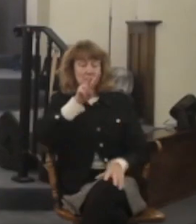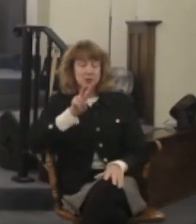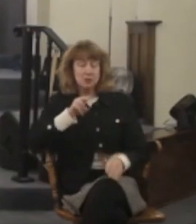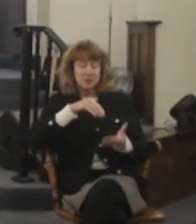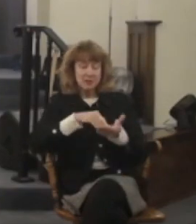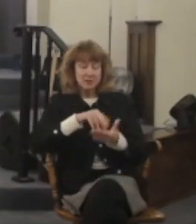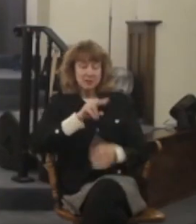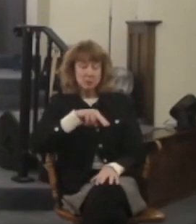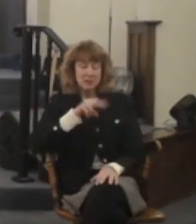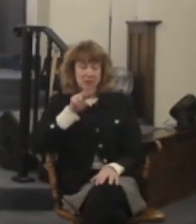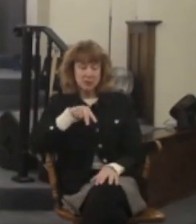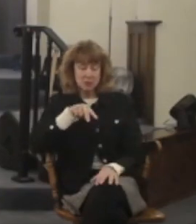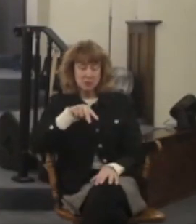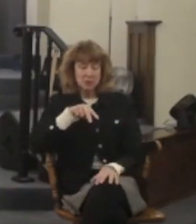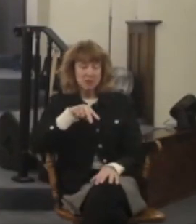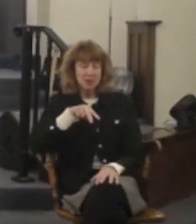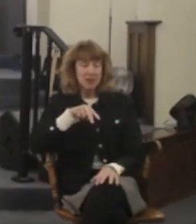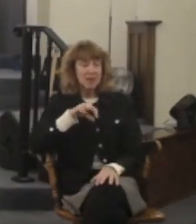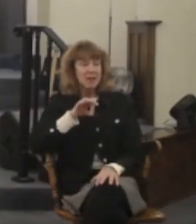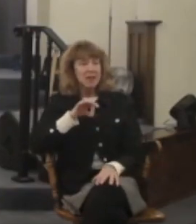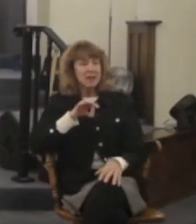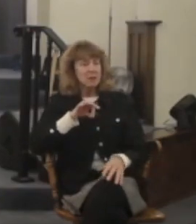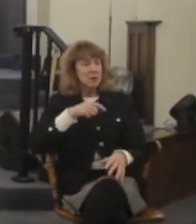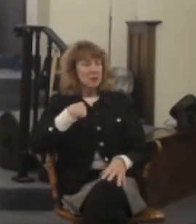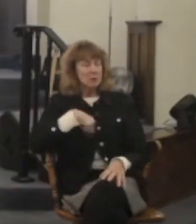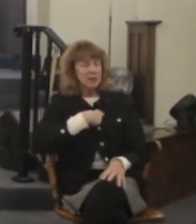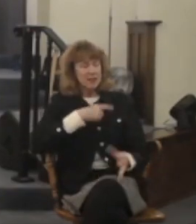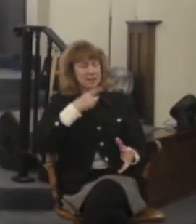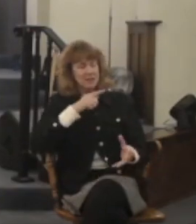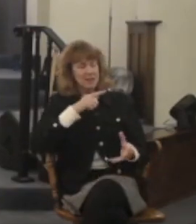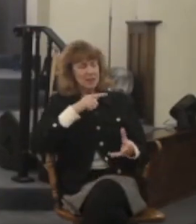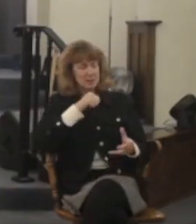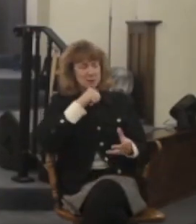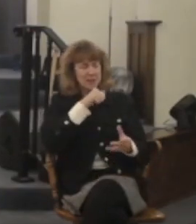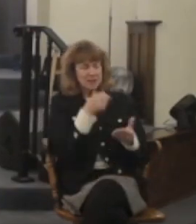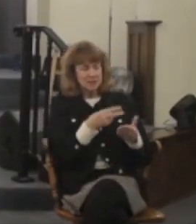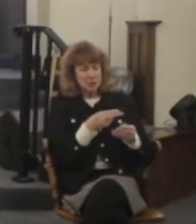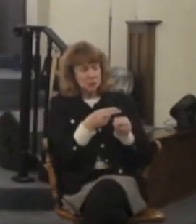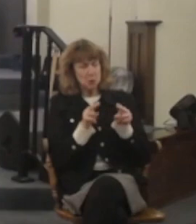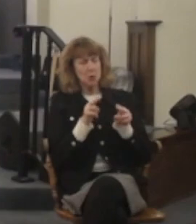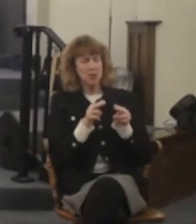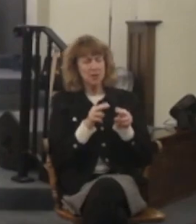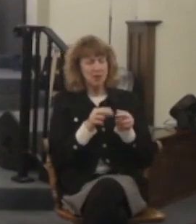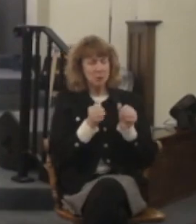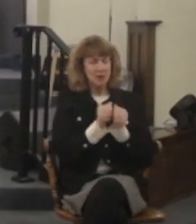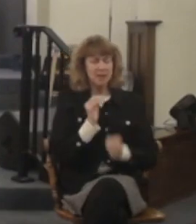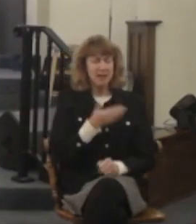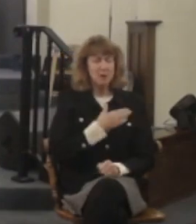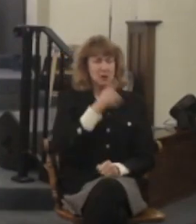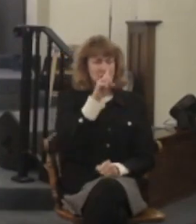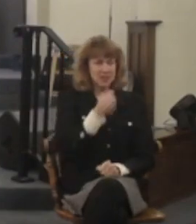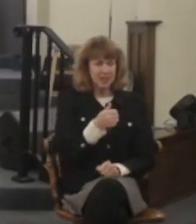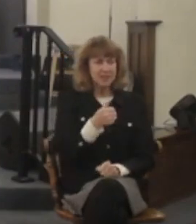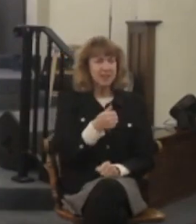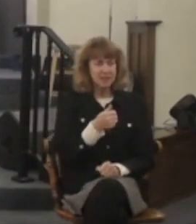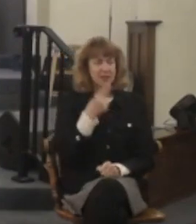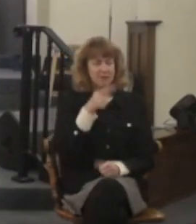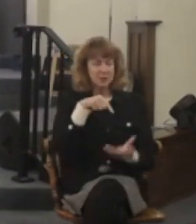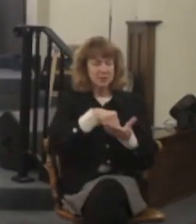2022. That kind of came up short in our tithing for the year. So